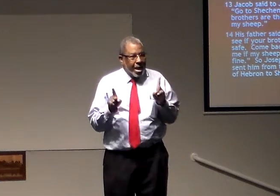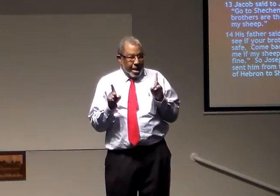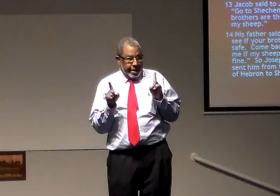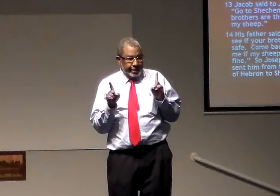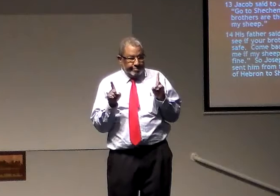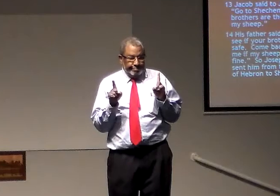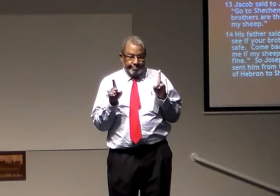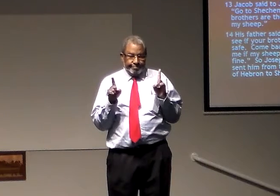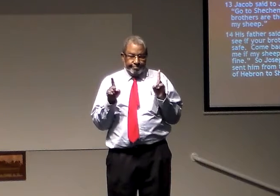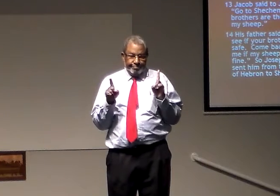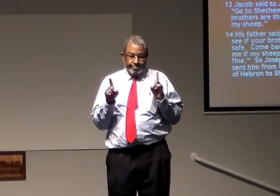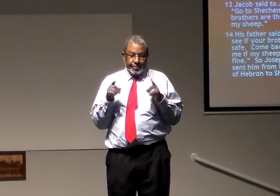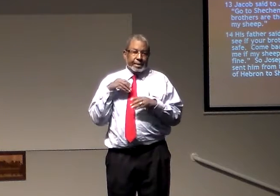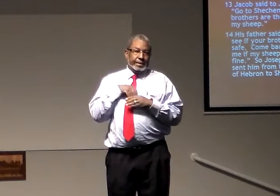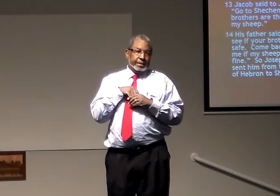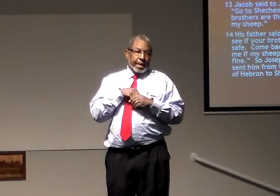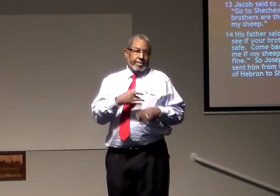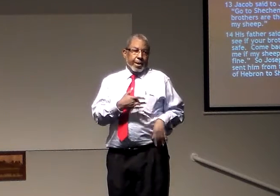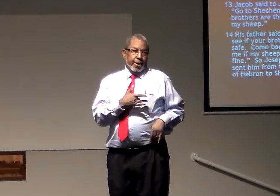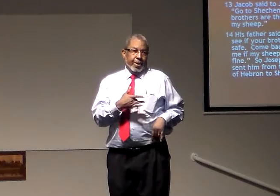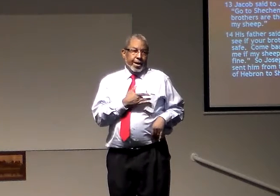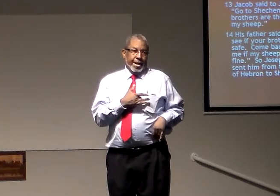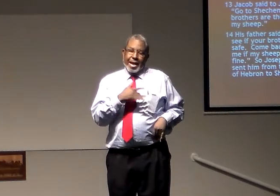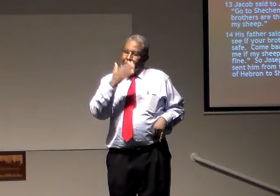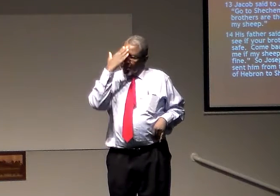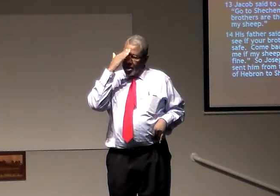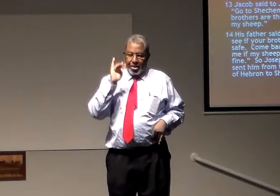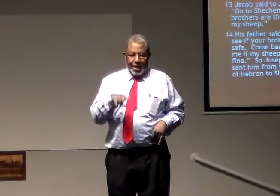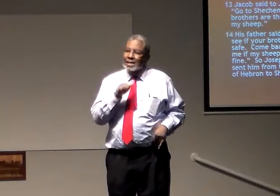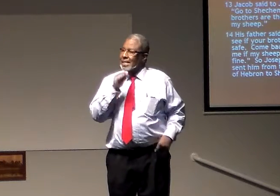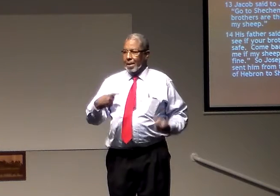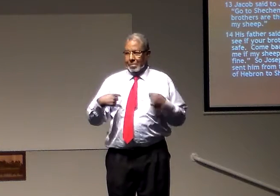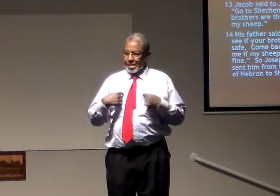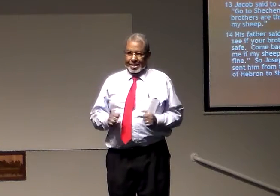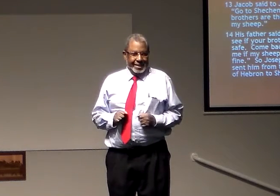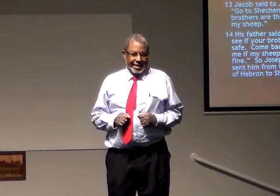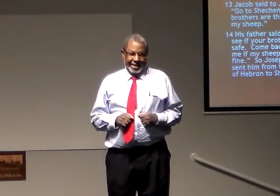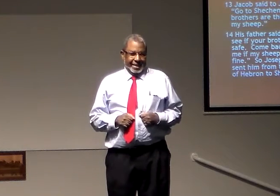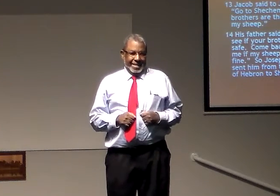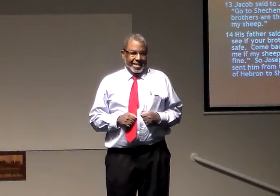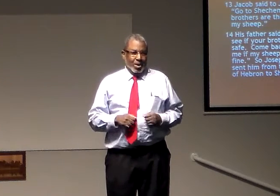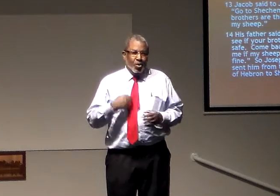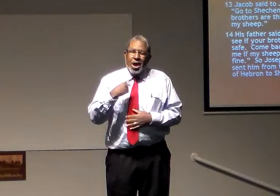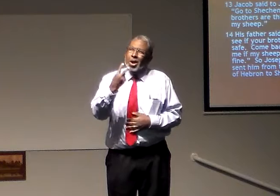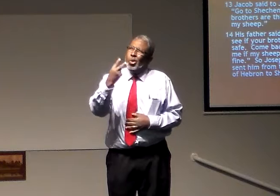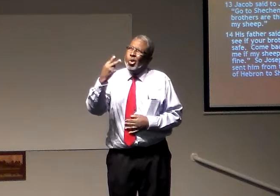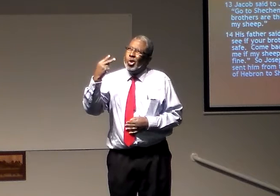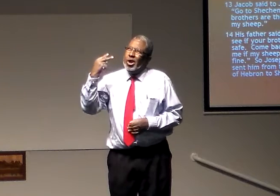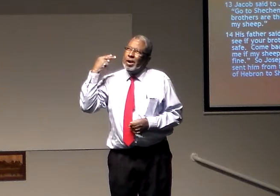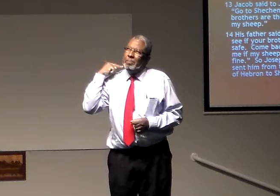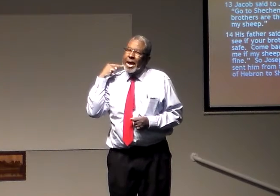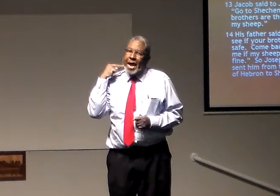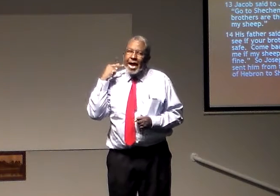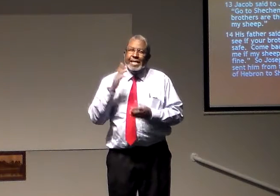But, you know what? Inside my heart, I know that's not me. When I look